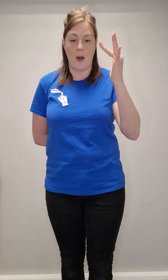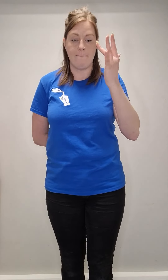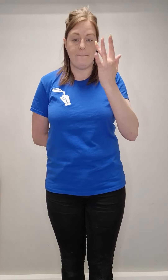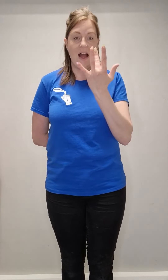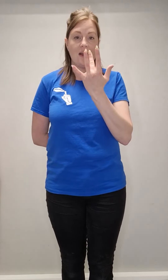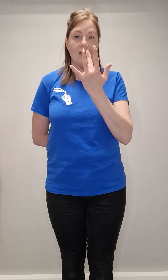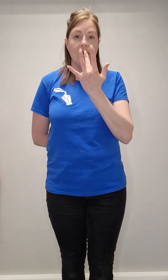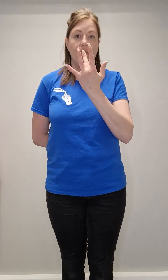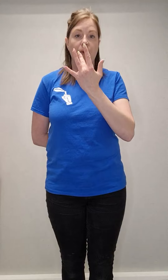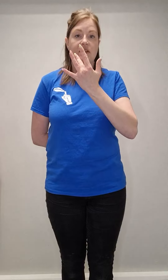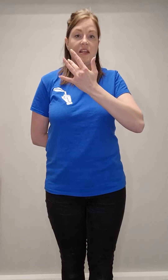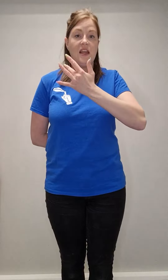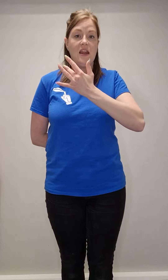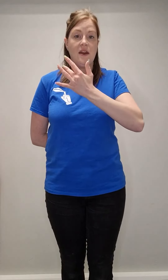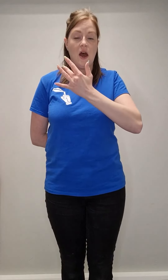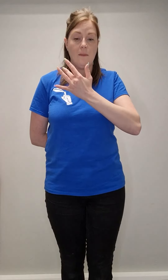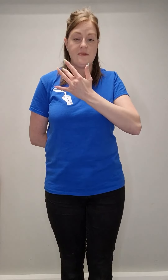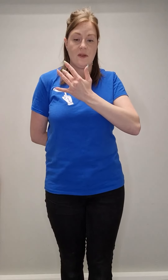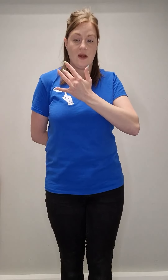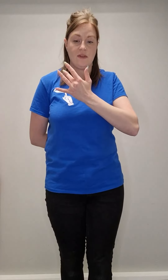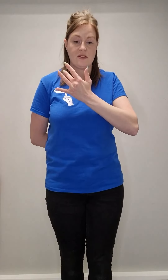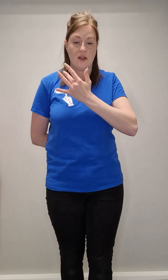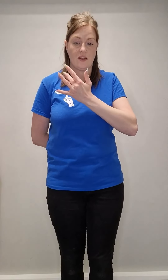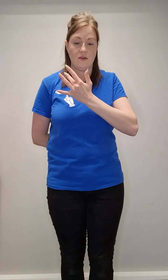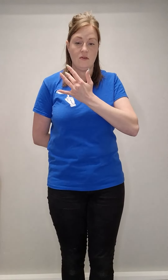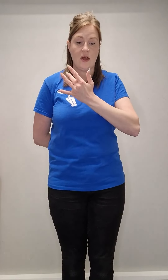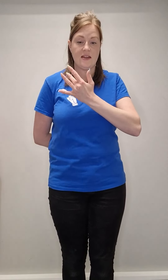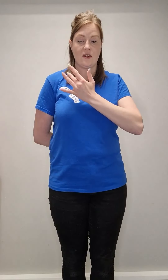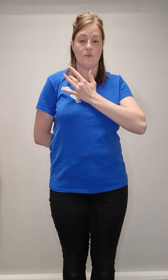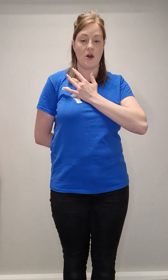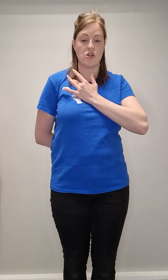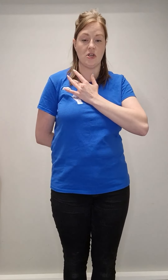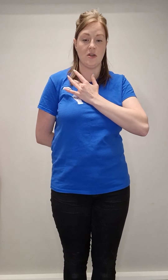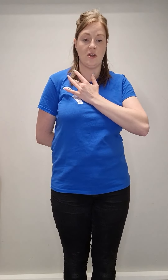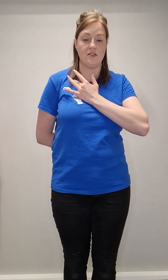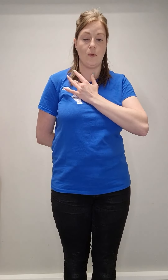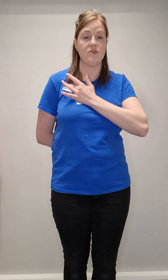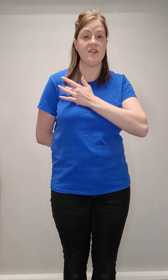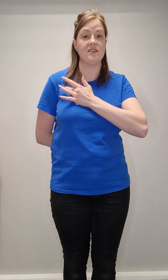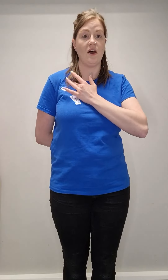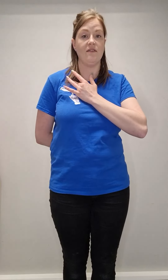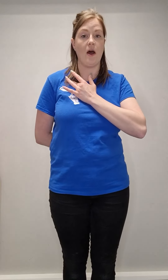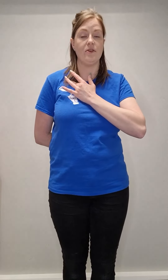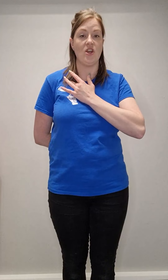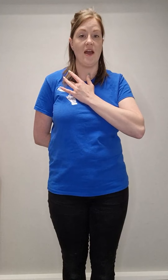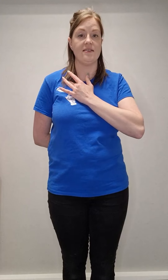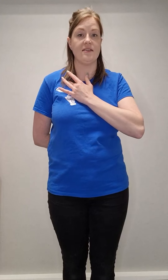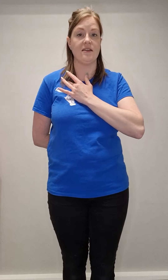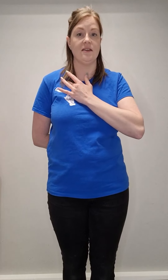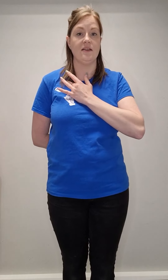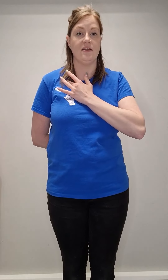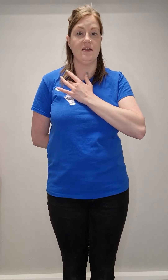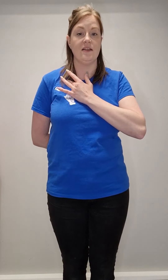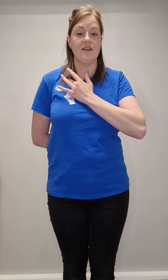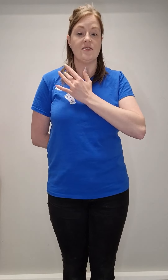Palm back, pointing in and up. So again on that diagonal, it's going to brush supporting side of upper chest.